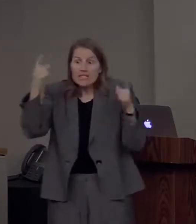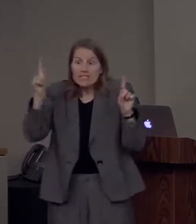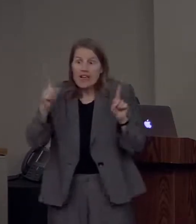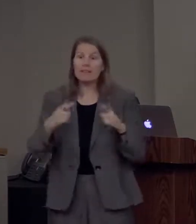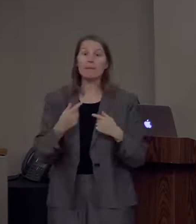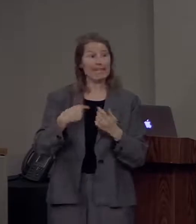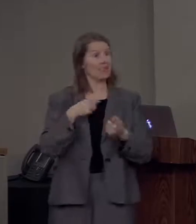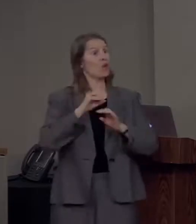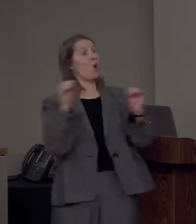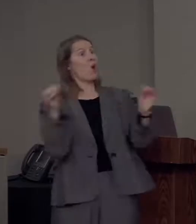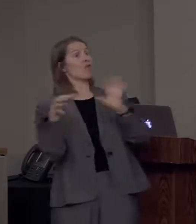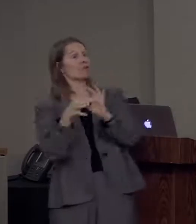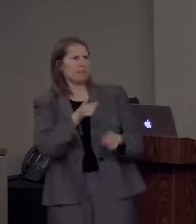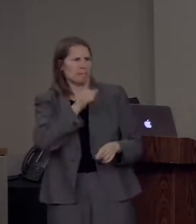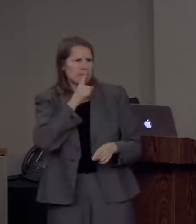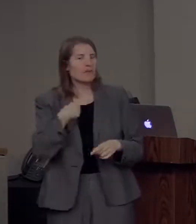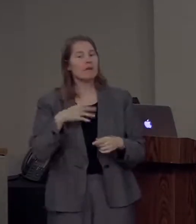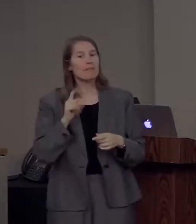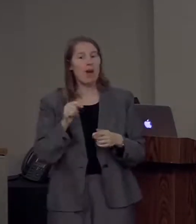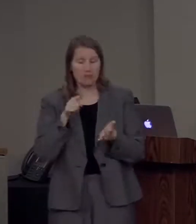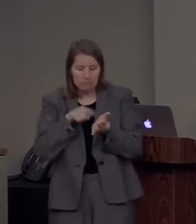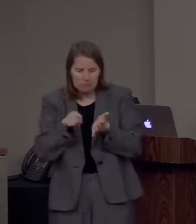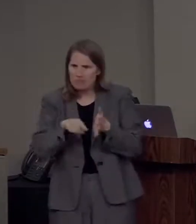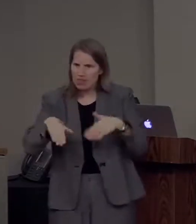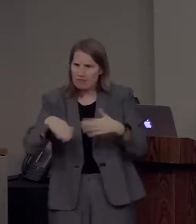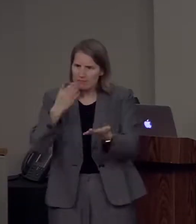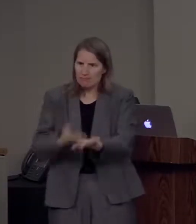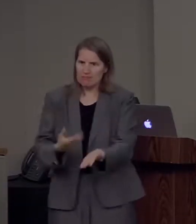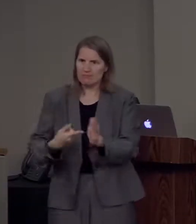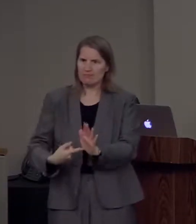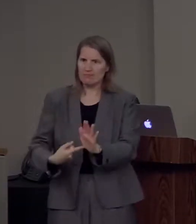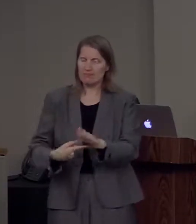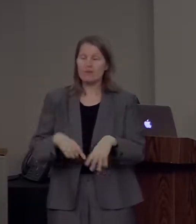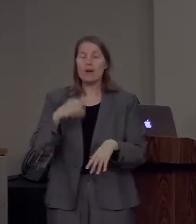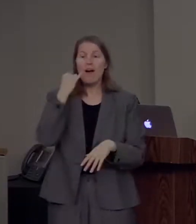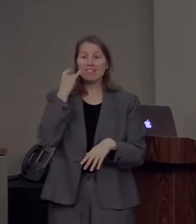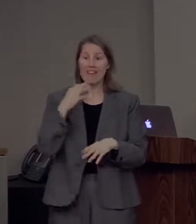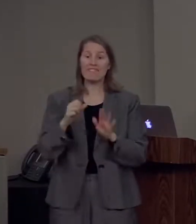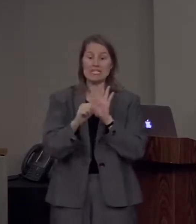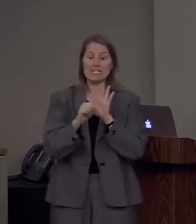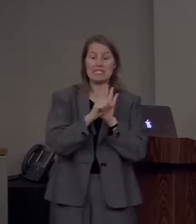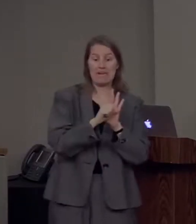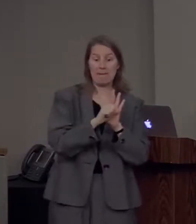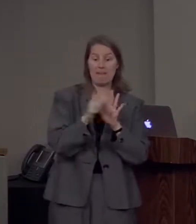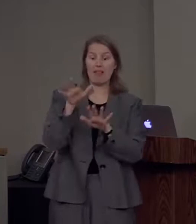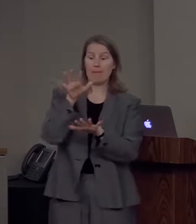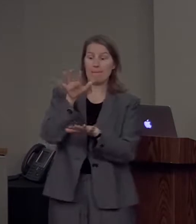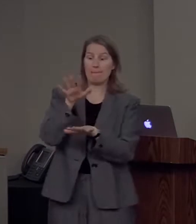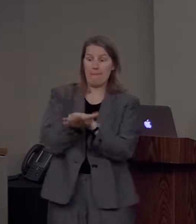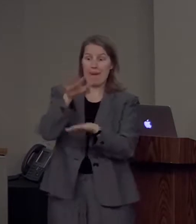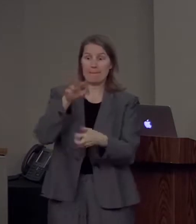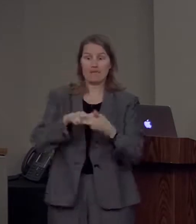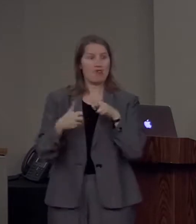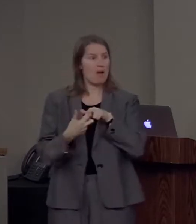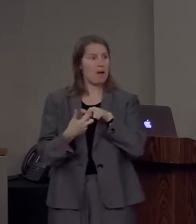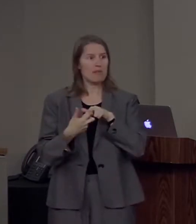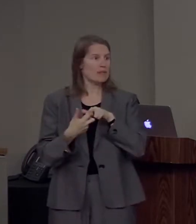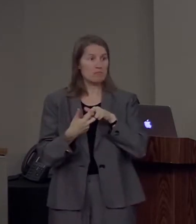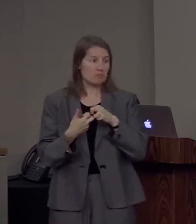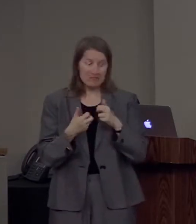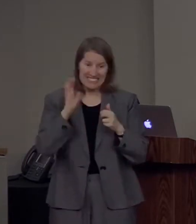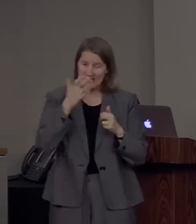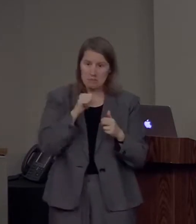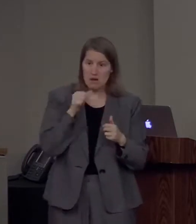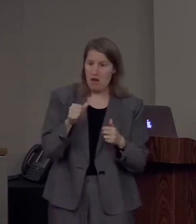for example, that symbol, the idea that it's all about the symbol mapping, referent mapping thing hasn't turned out to be